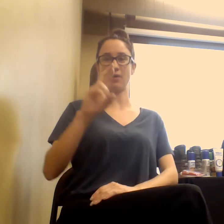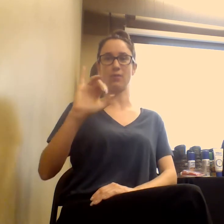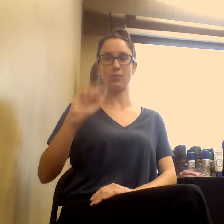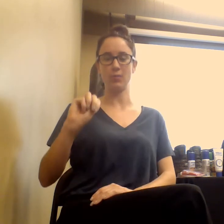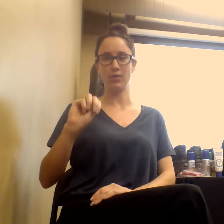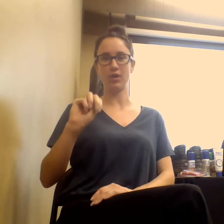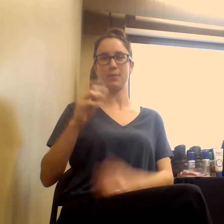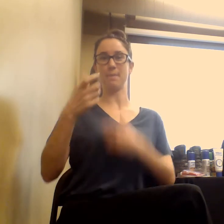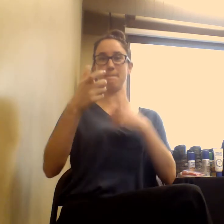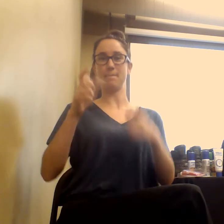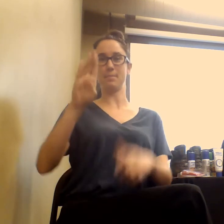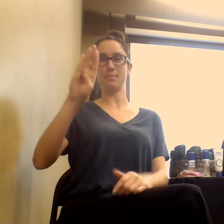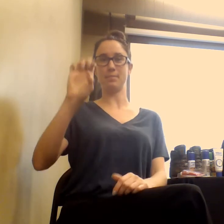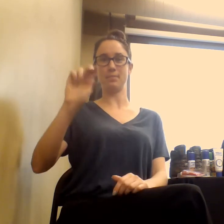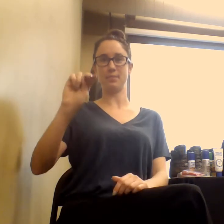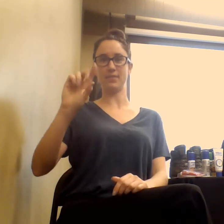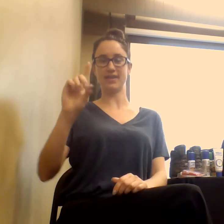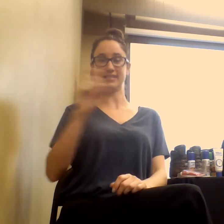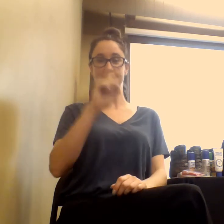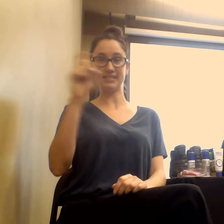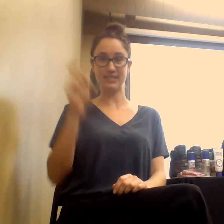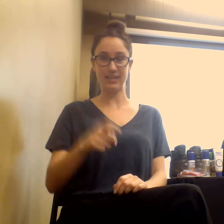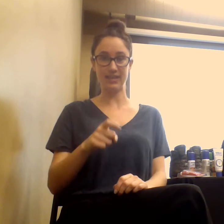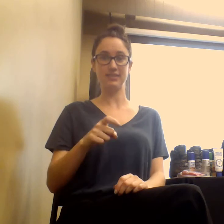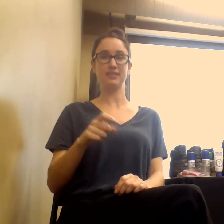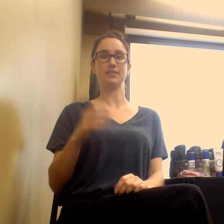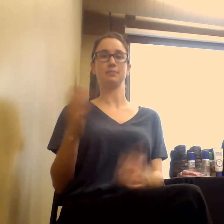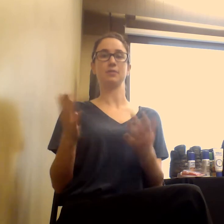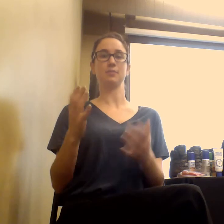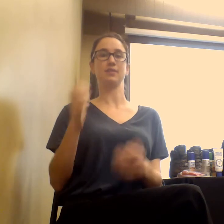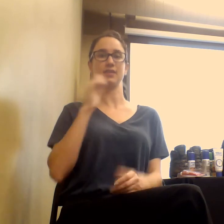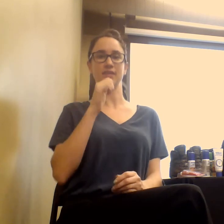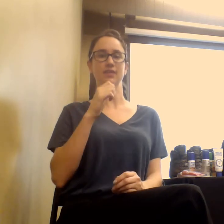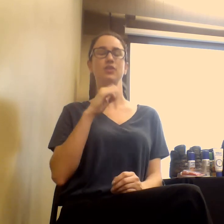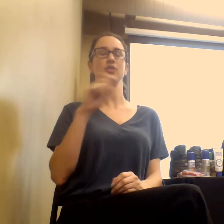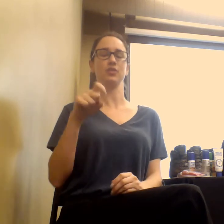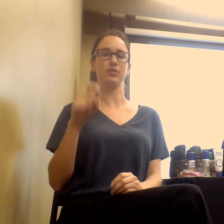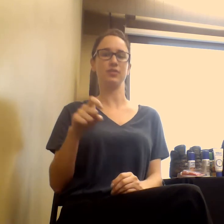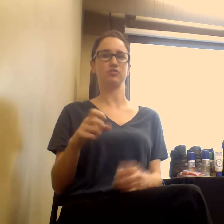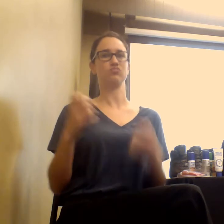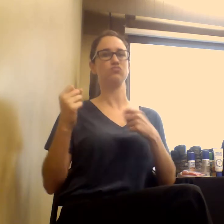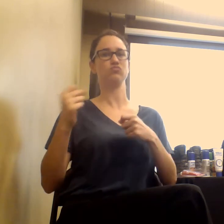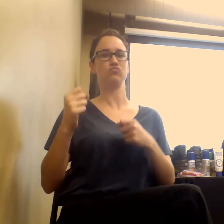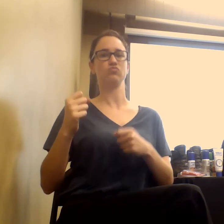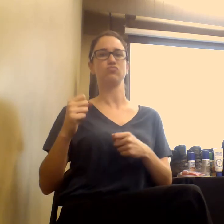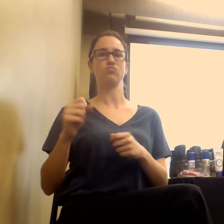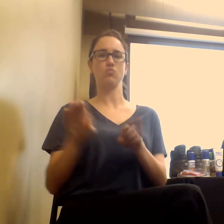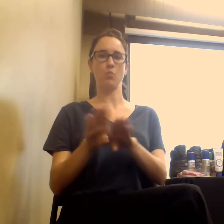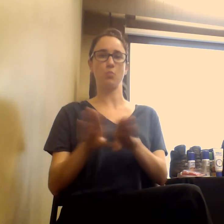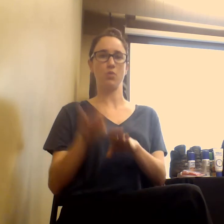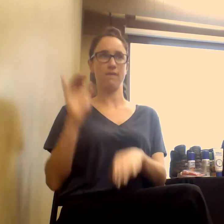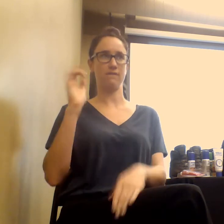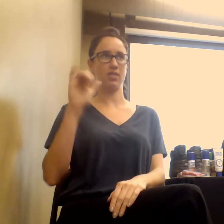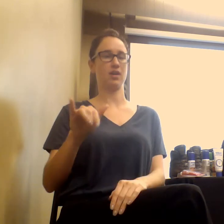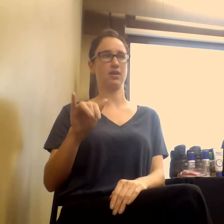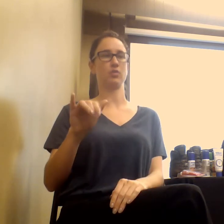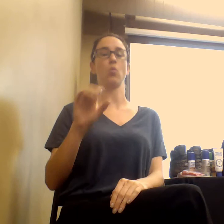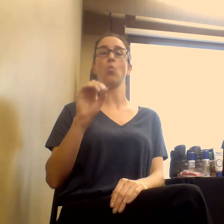You may need a more sturdy boot for something like that. Other options, what if you're doing something like the Pacific Coast